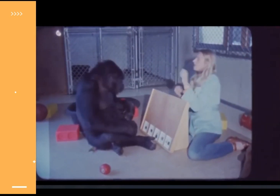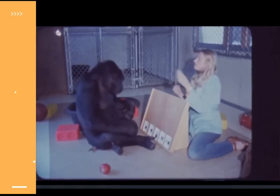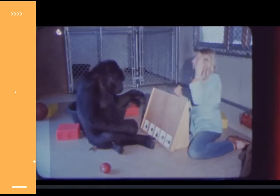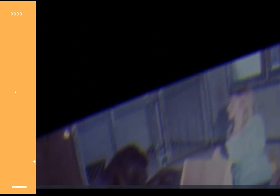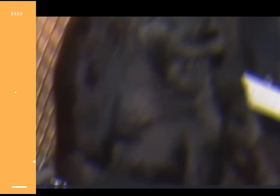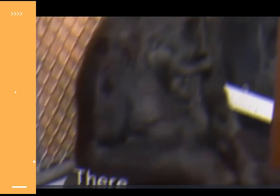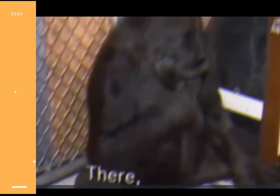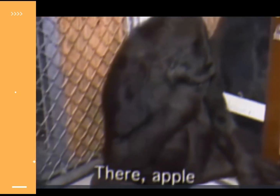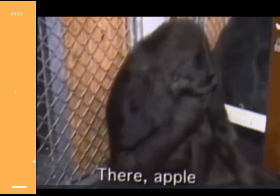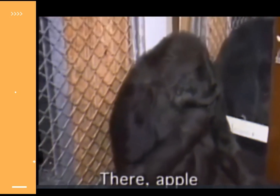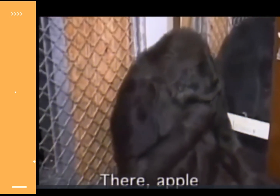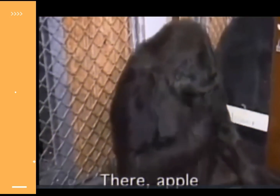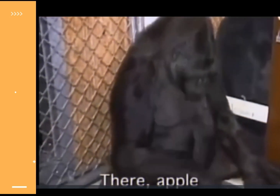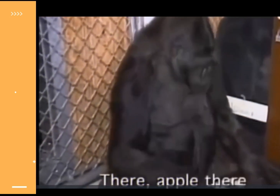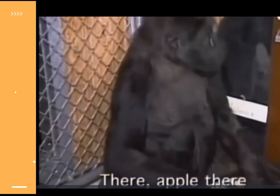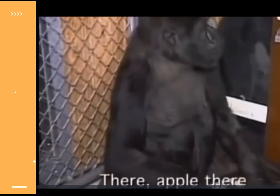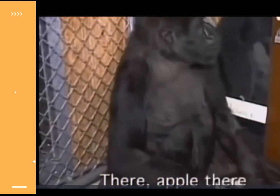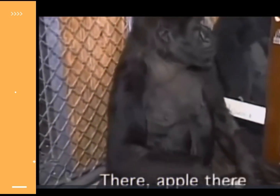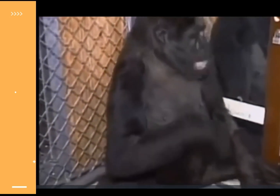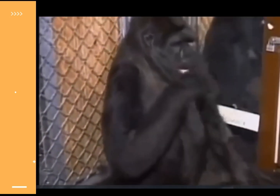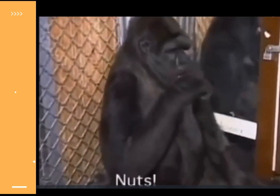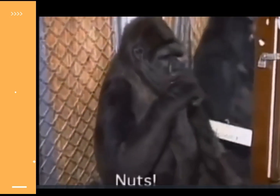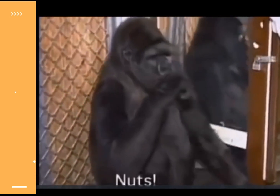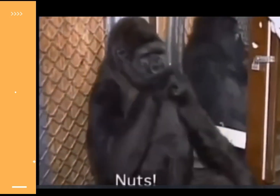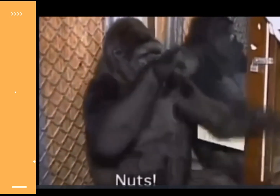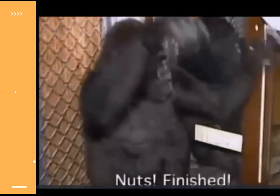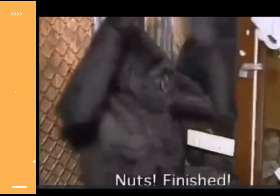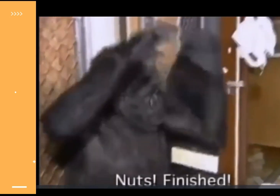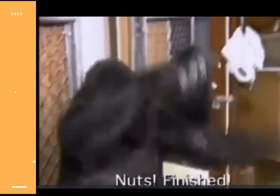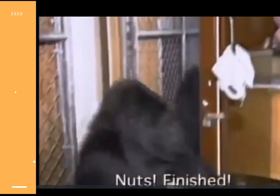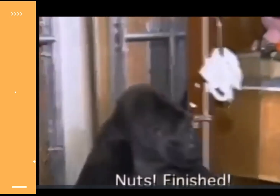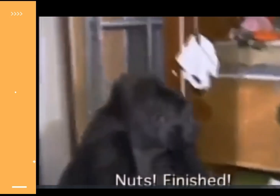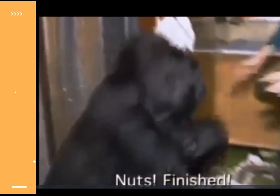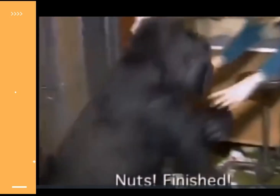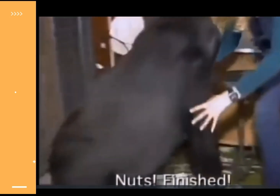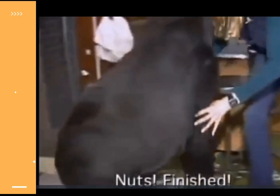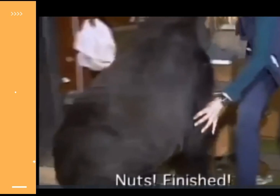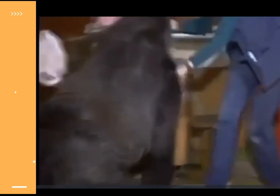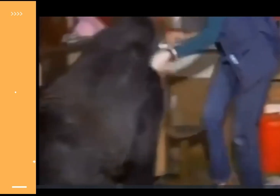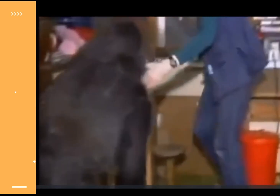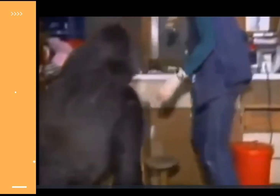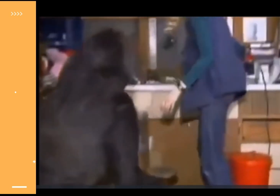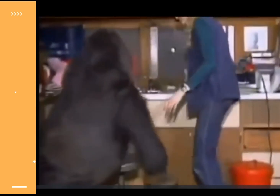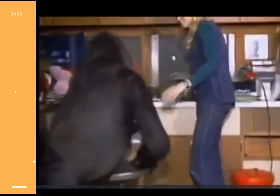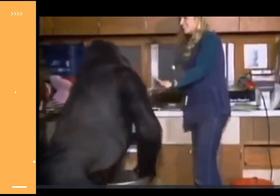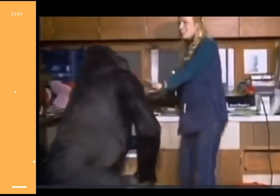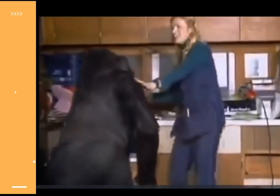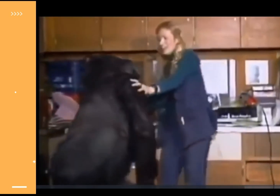She can be very stubborn, very willful. Finish. You are not finished. You are